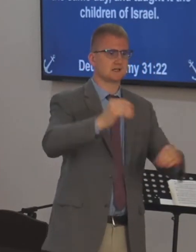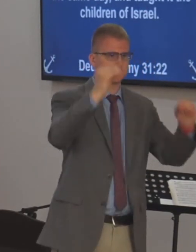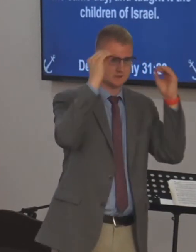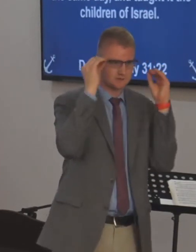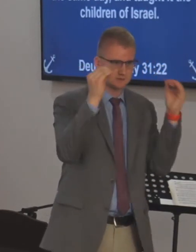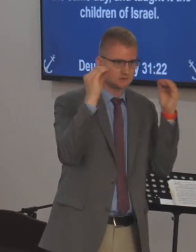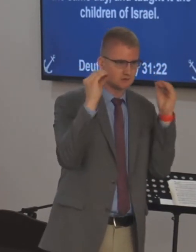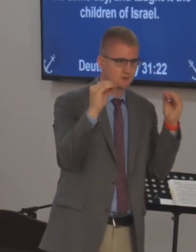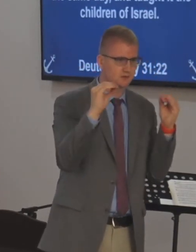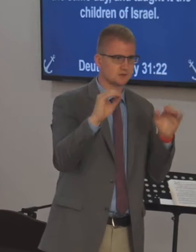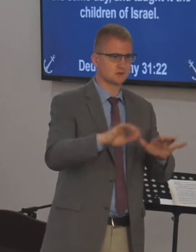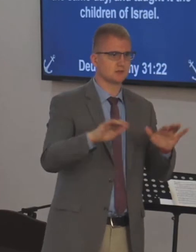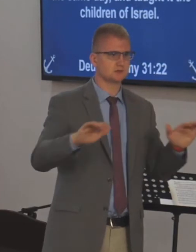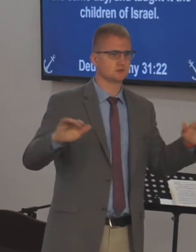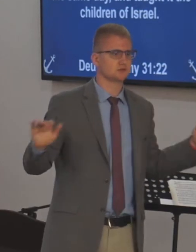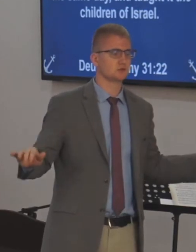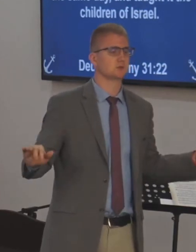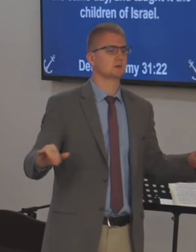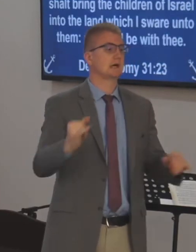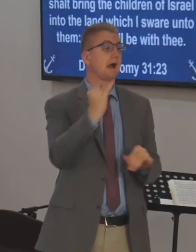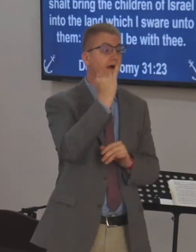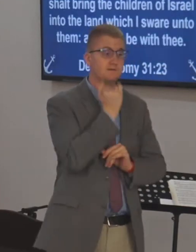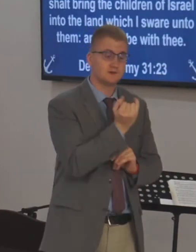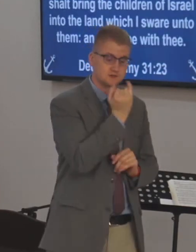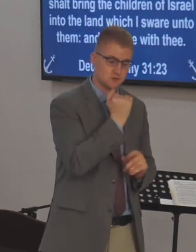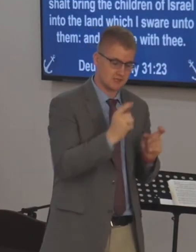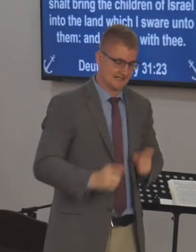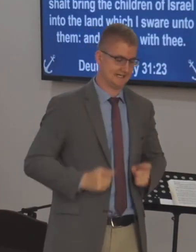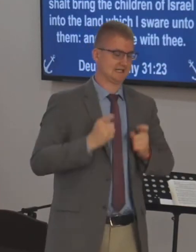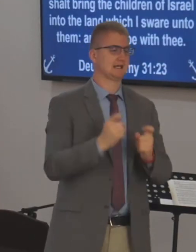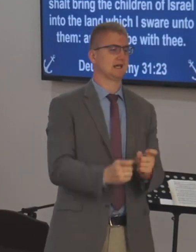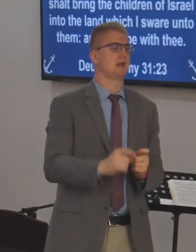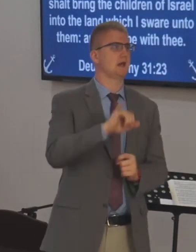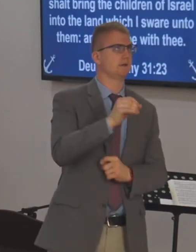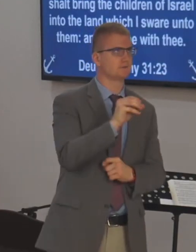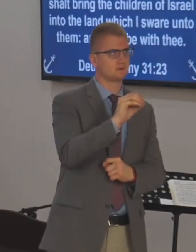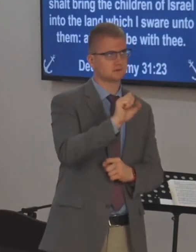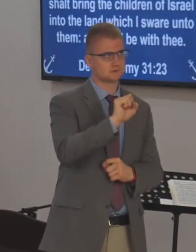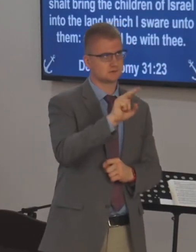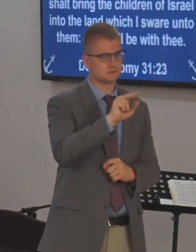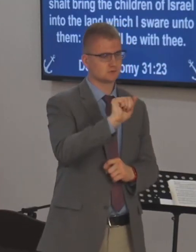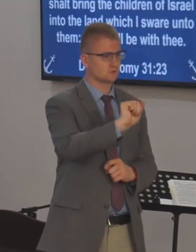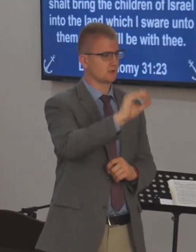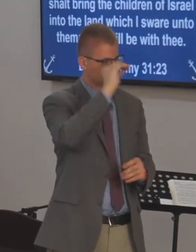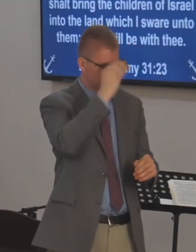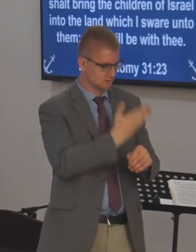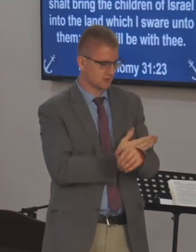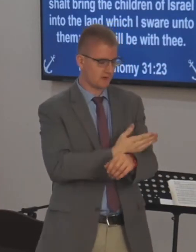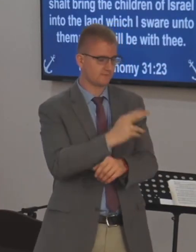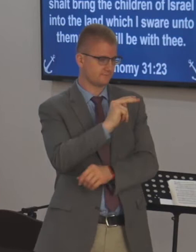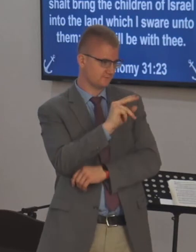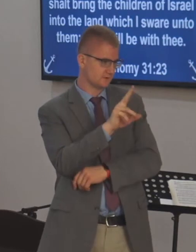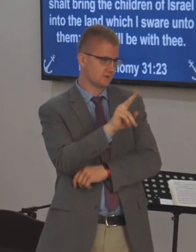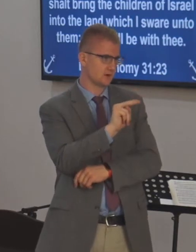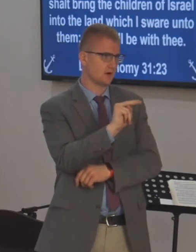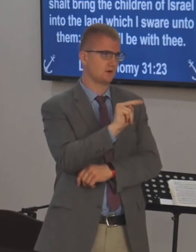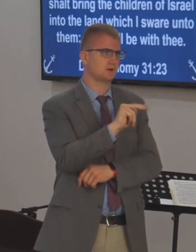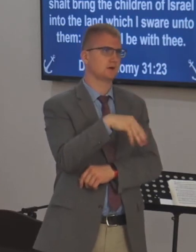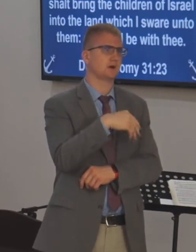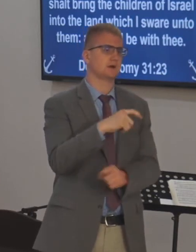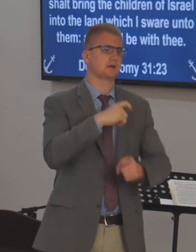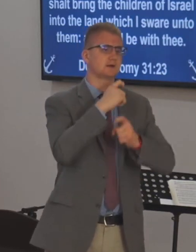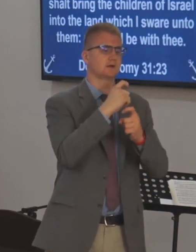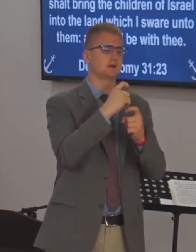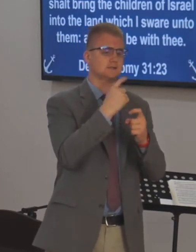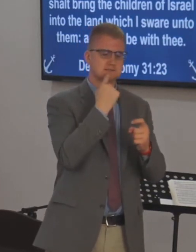to the children of Israel. And he gave Joshua, the son of Nun, a charge and said, be strong and of